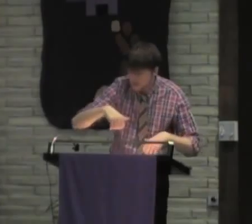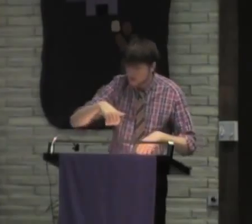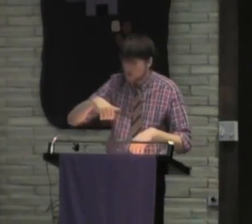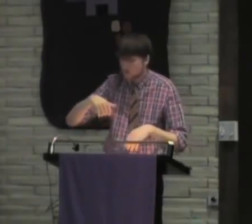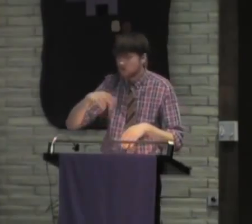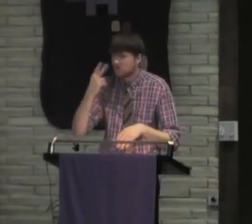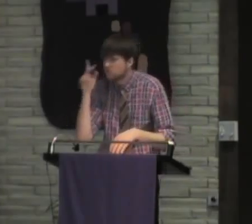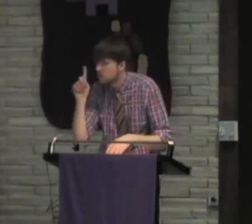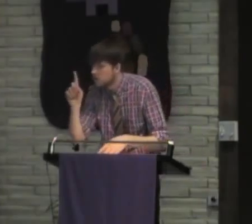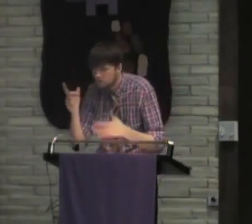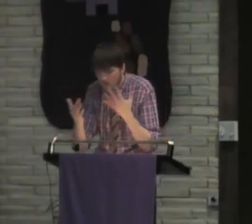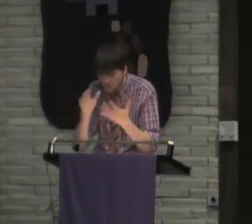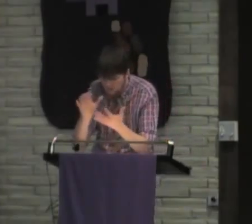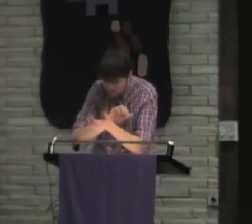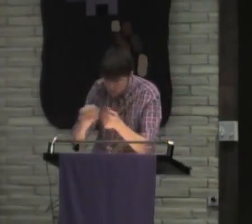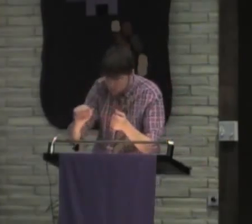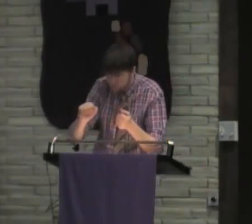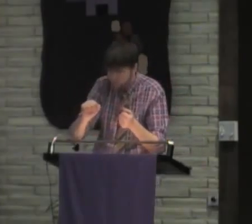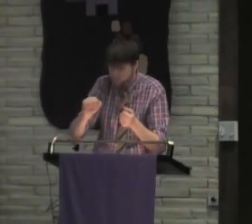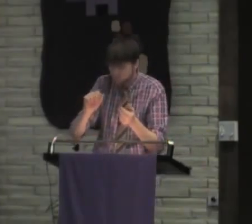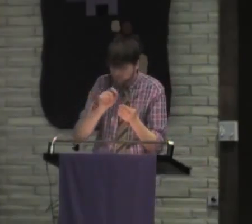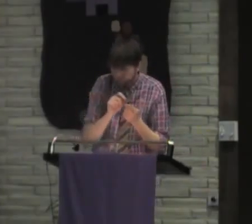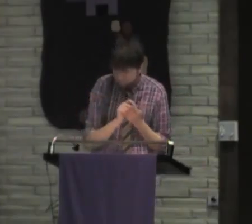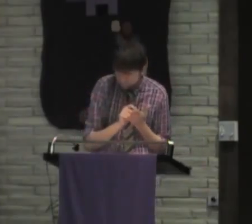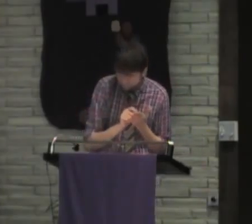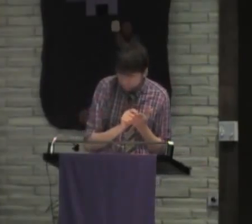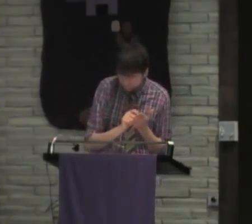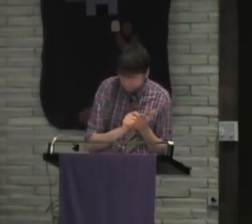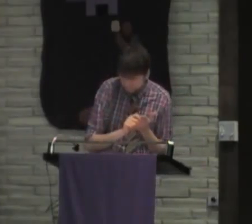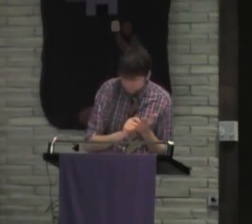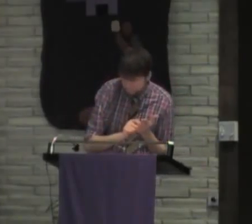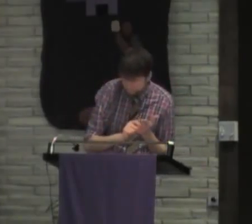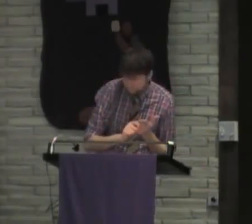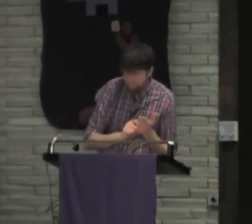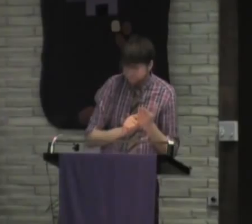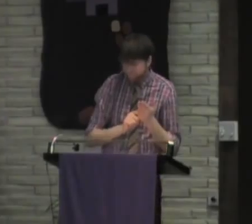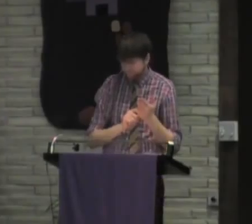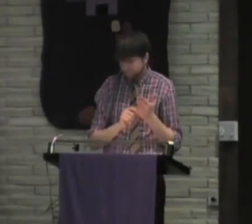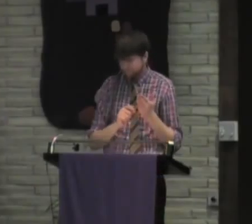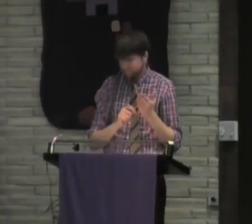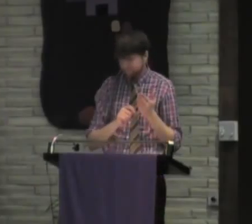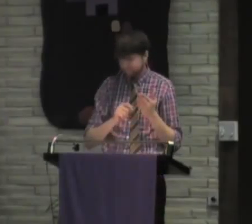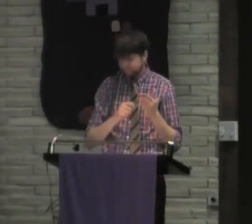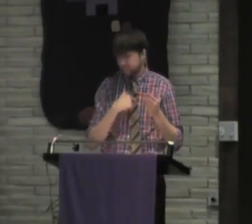the walls of Jerusalem, which had been broken down, and its gates, which had been destroyed by fire.